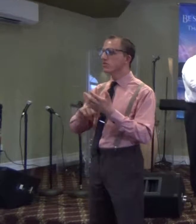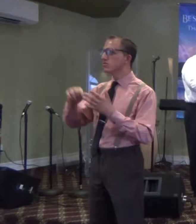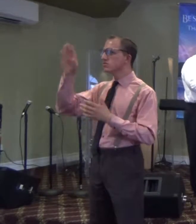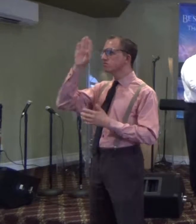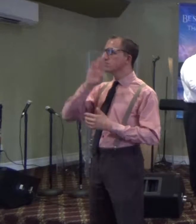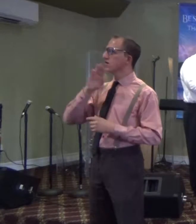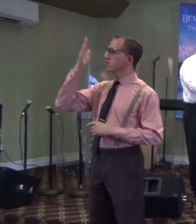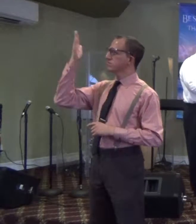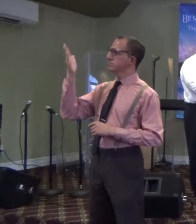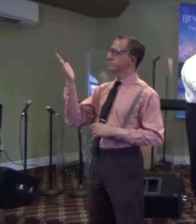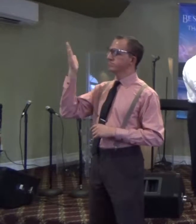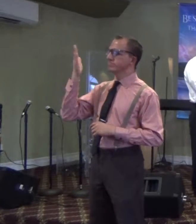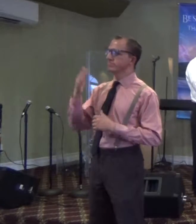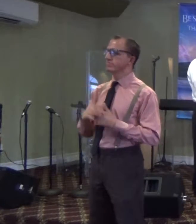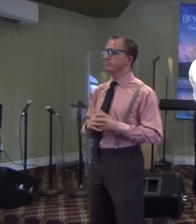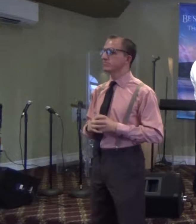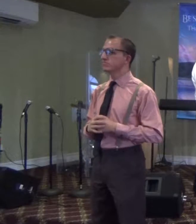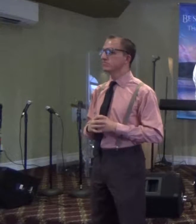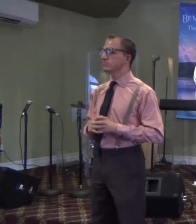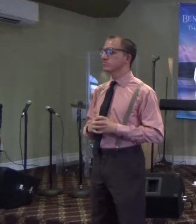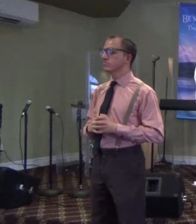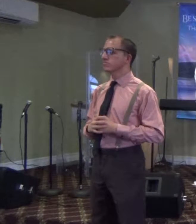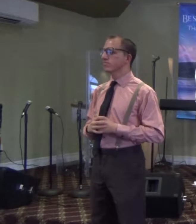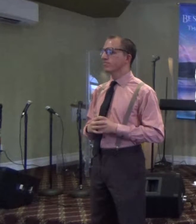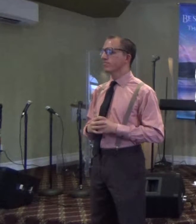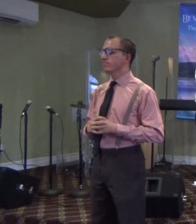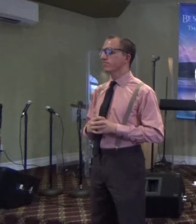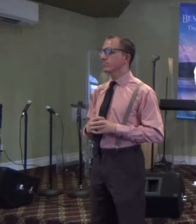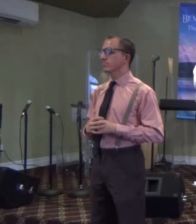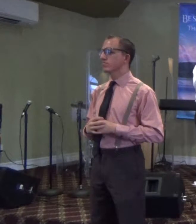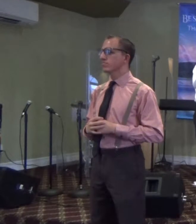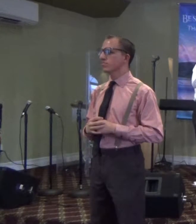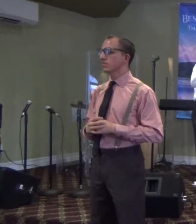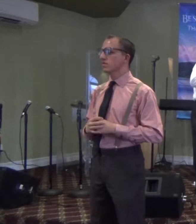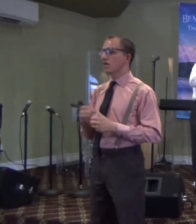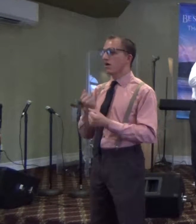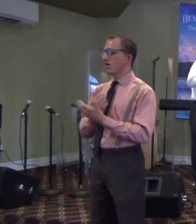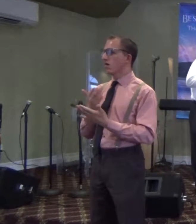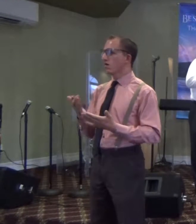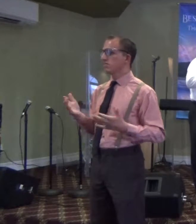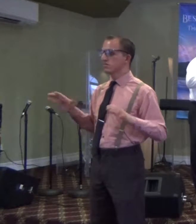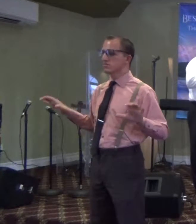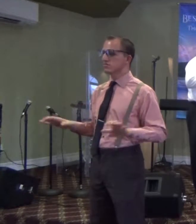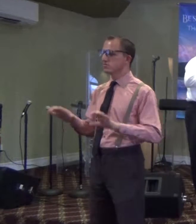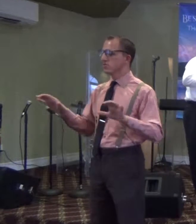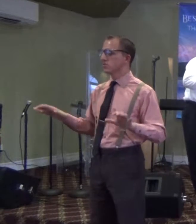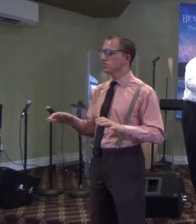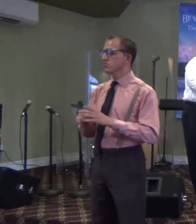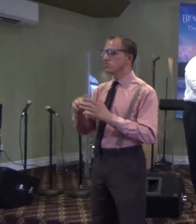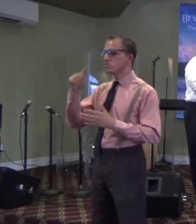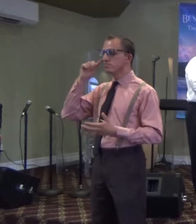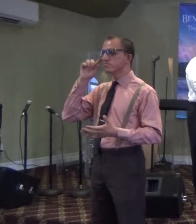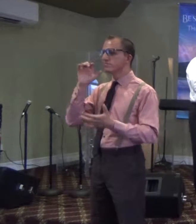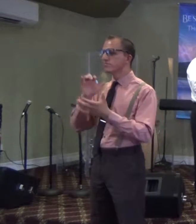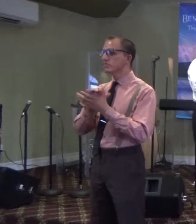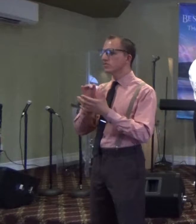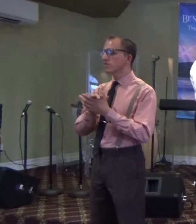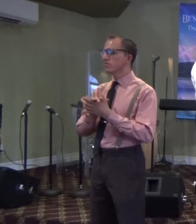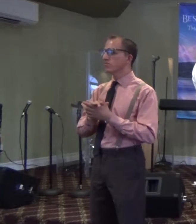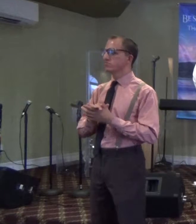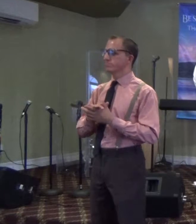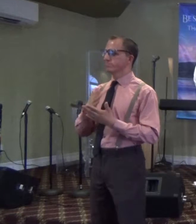know God, no puede sino tomar todos los eventos de la vida cannot but to take the events of